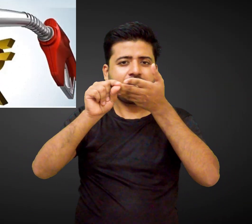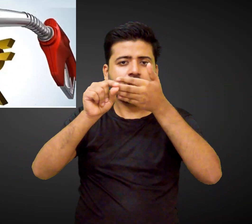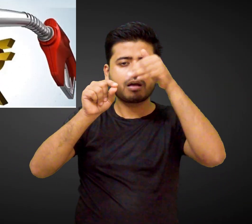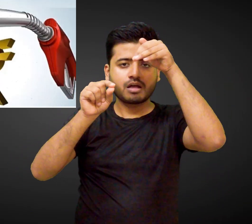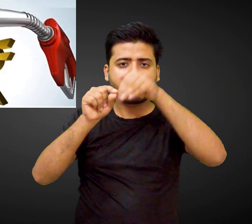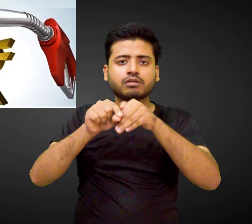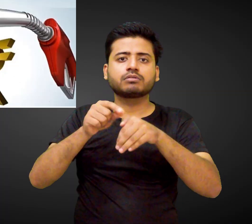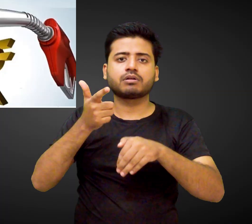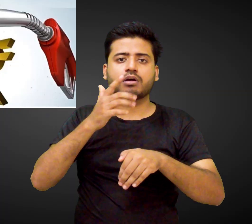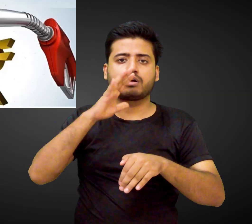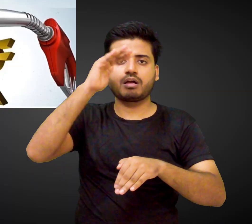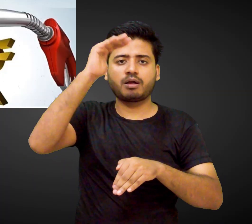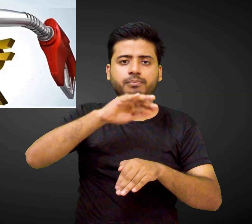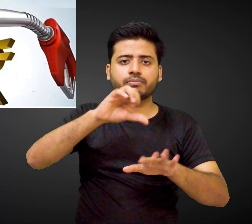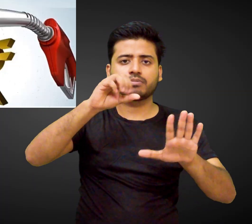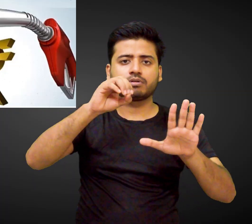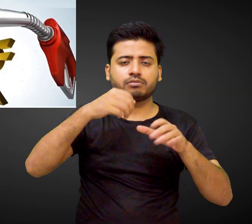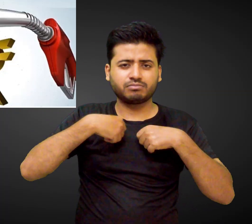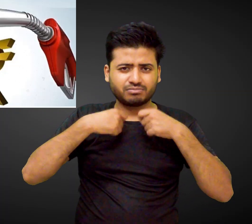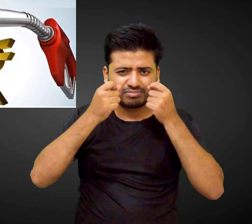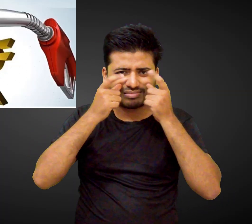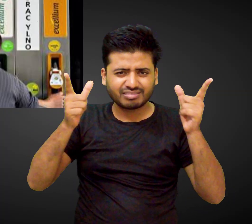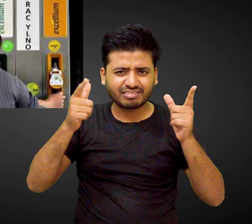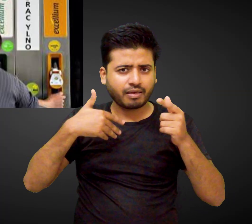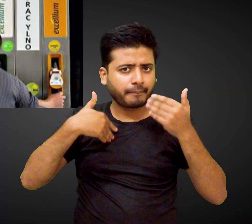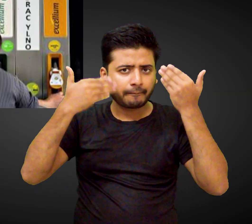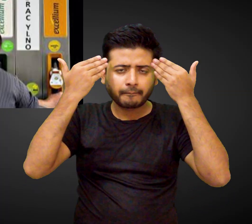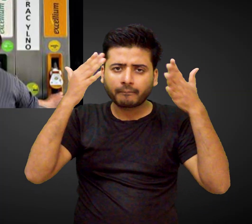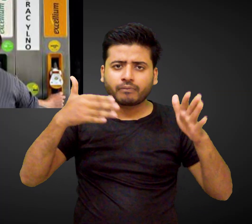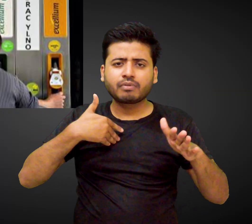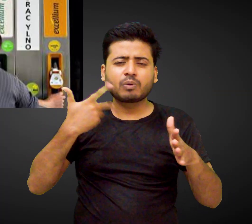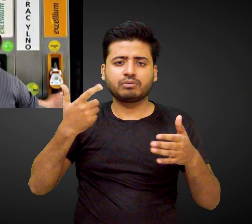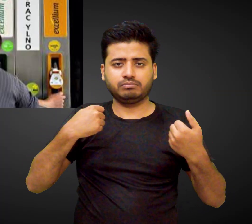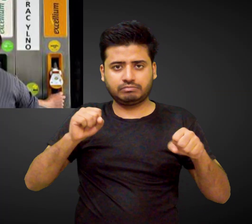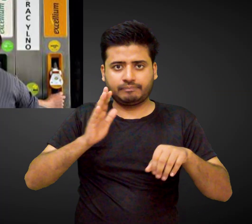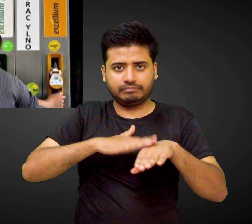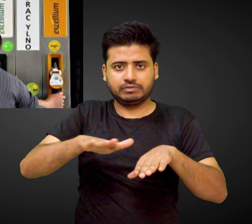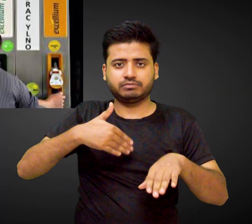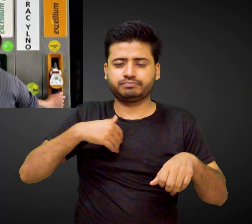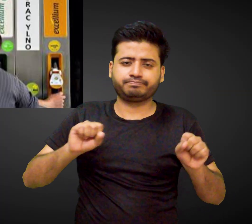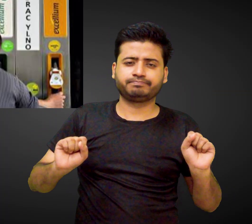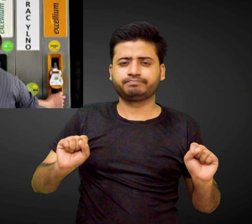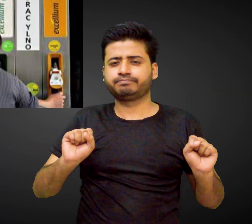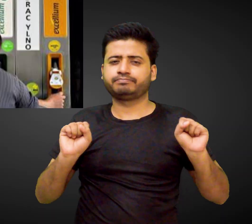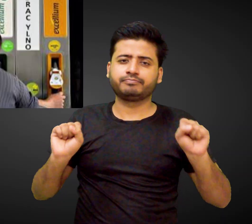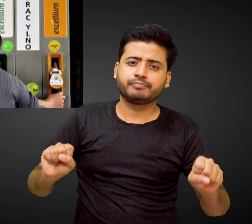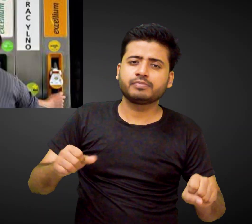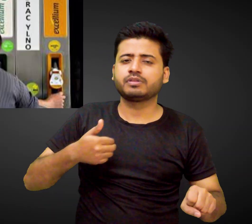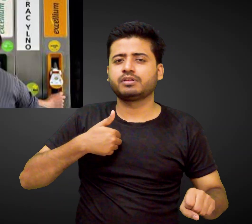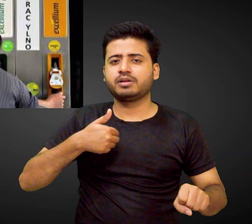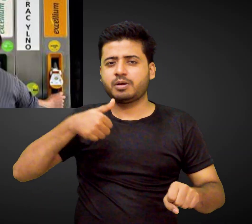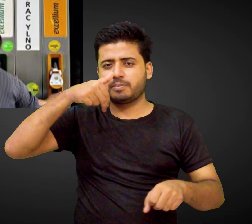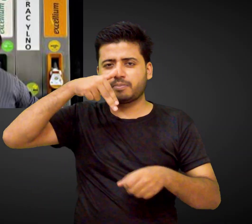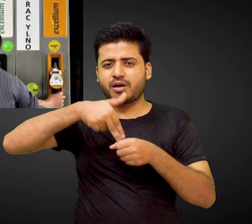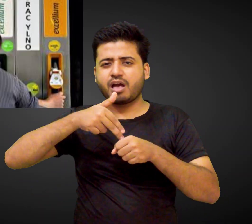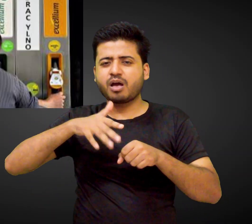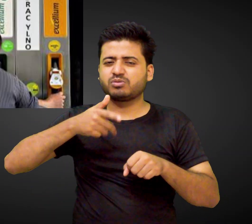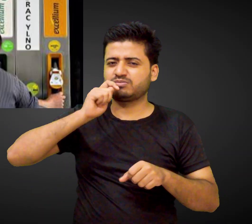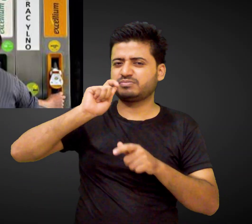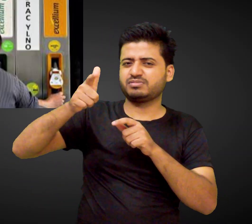as fuel is denser when cooler, meaning you get slightly more fuel for the same volume. Use gas price apps. Download